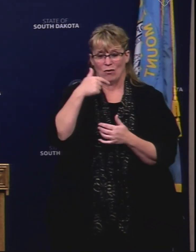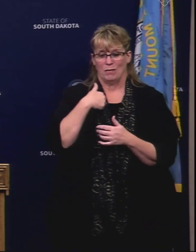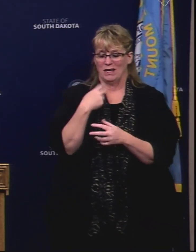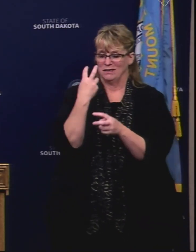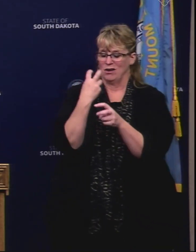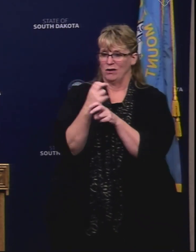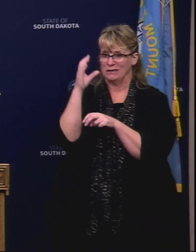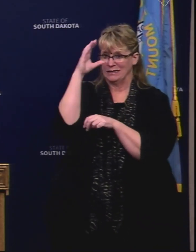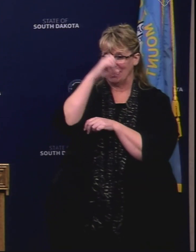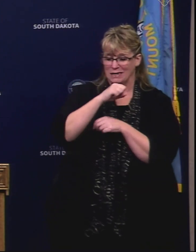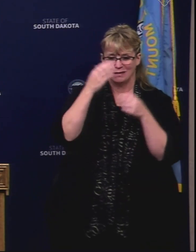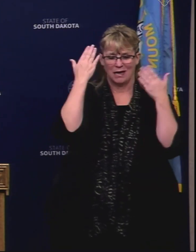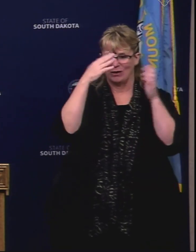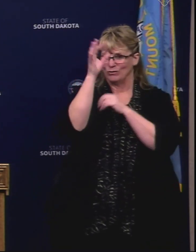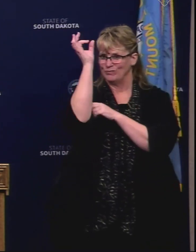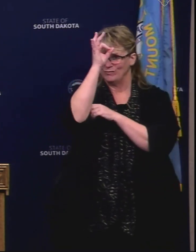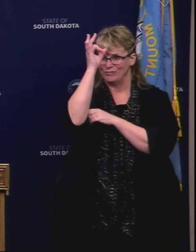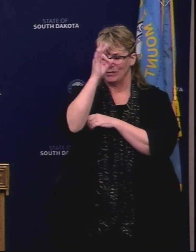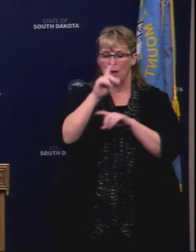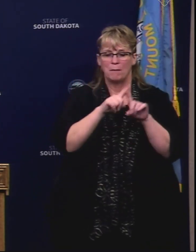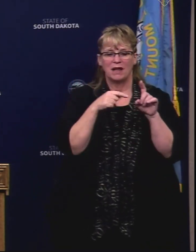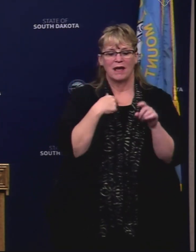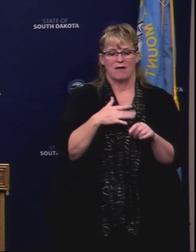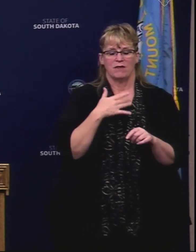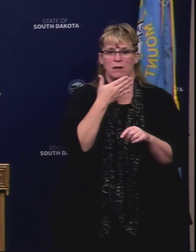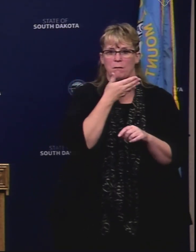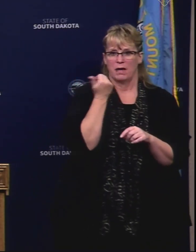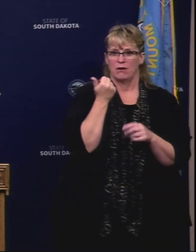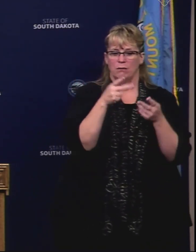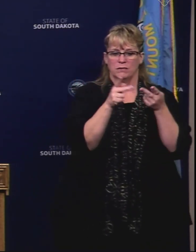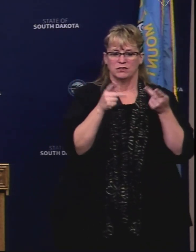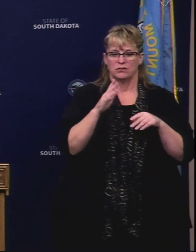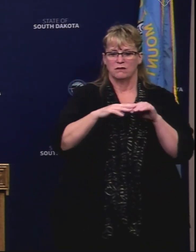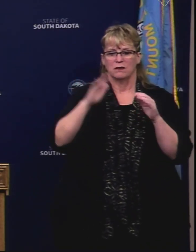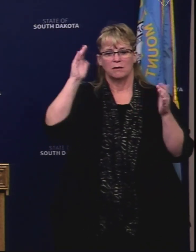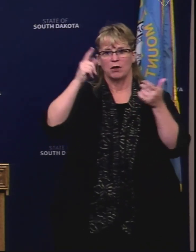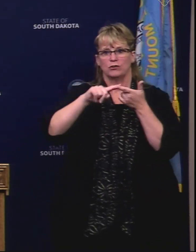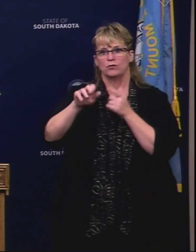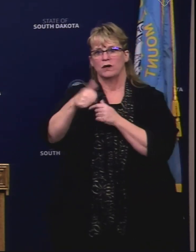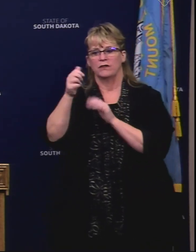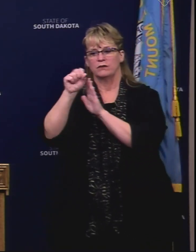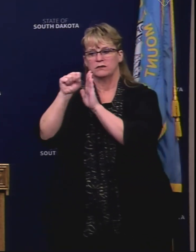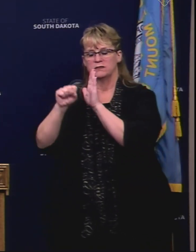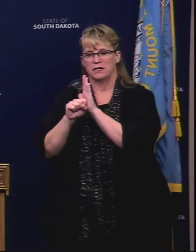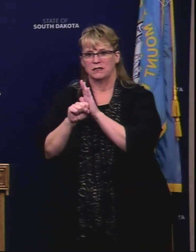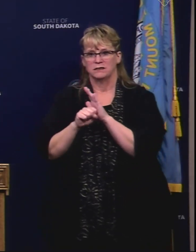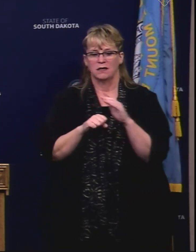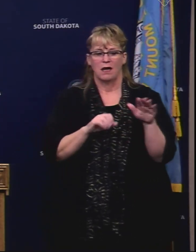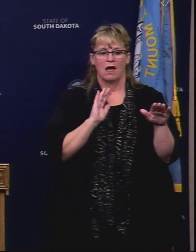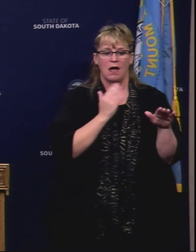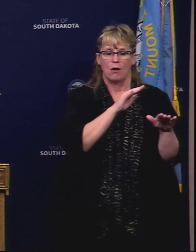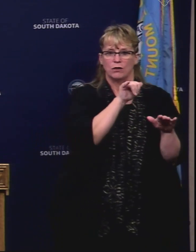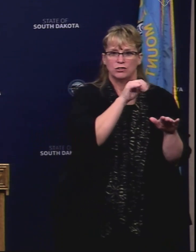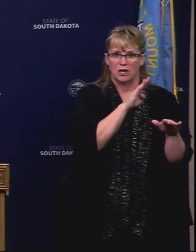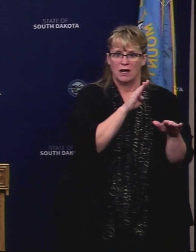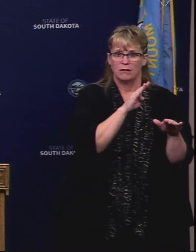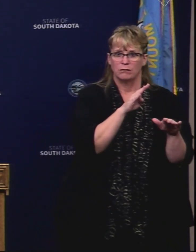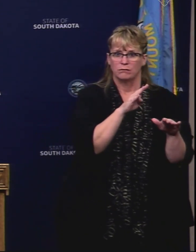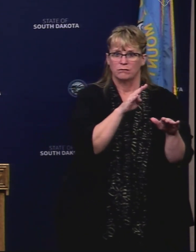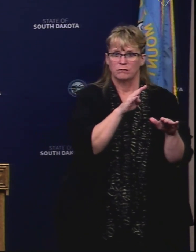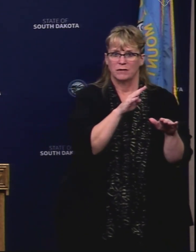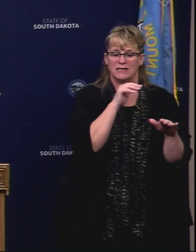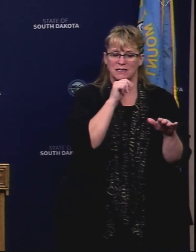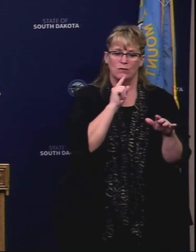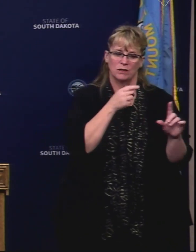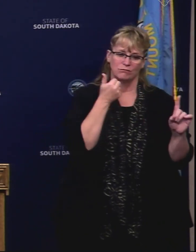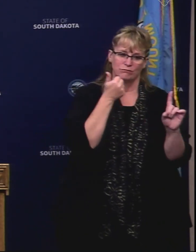think we're going to be in a better position than a lot of other states. There have been some preliminary reports that our job losses have not been as dramatically impacted